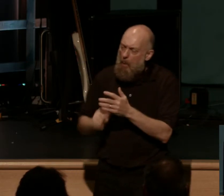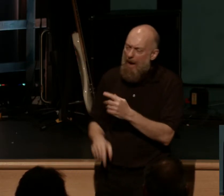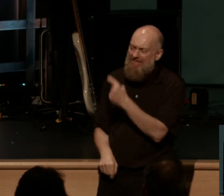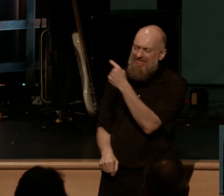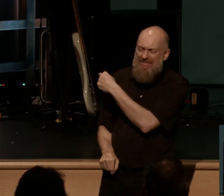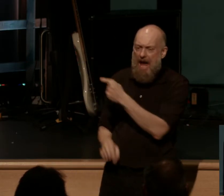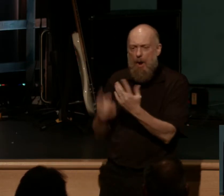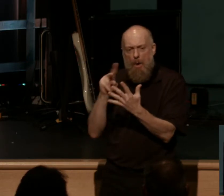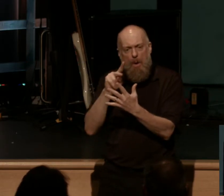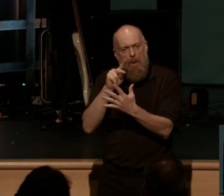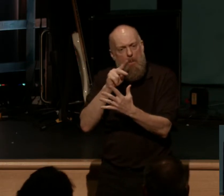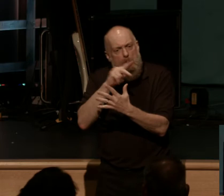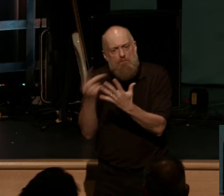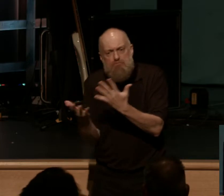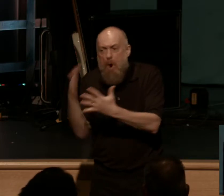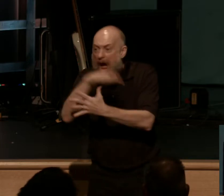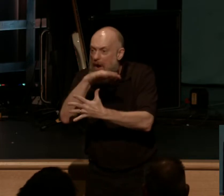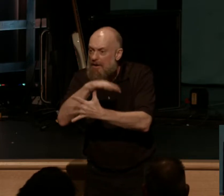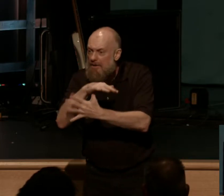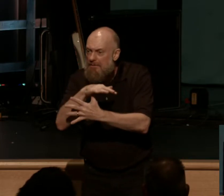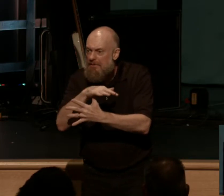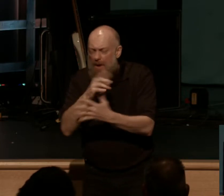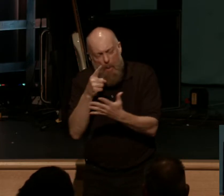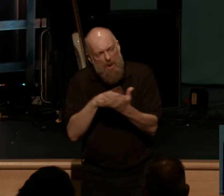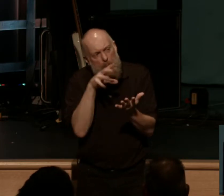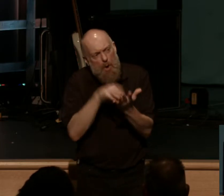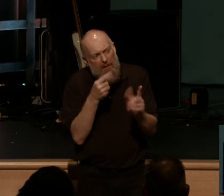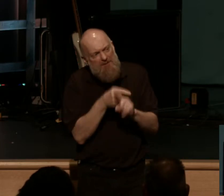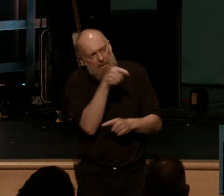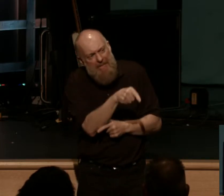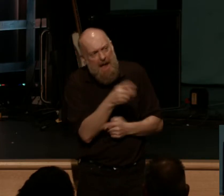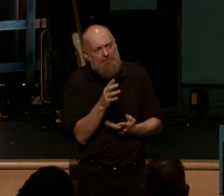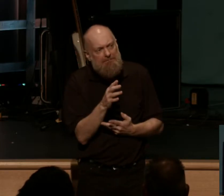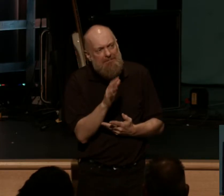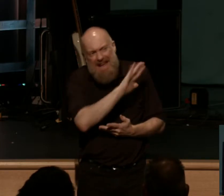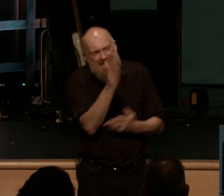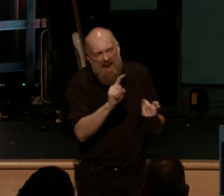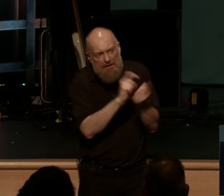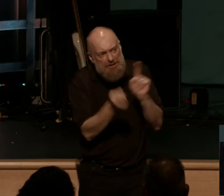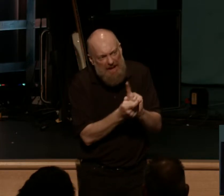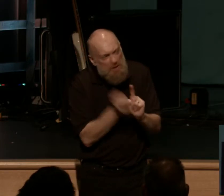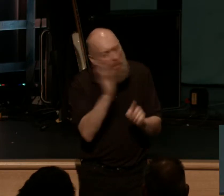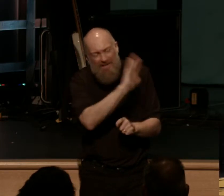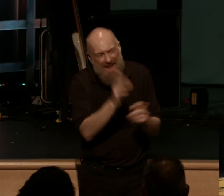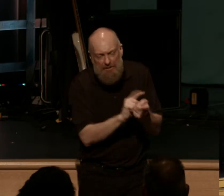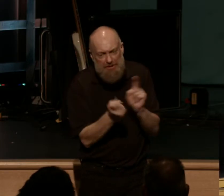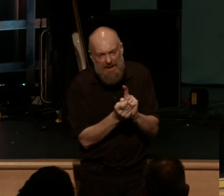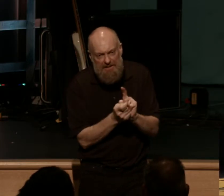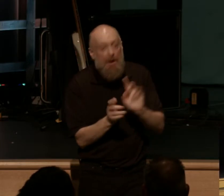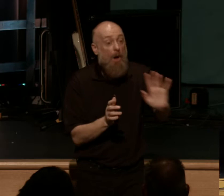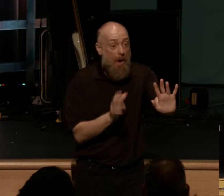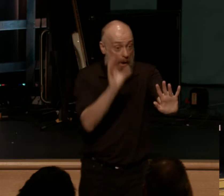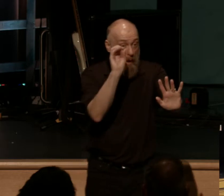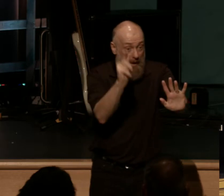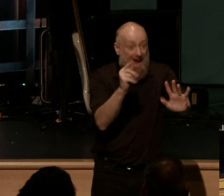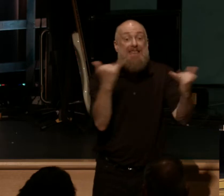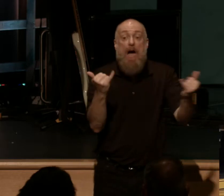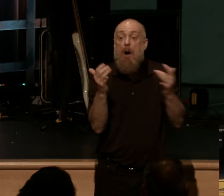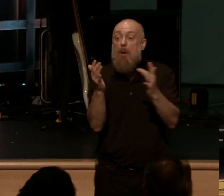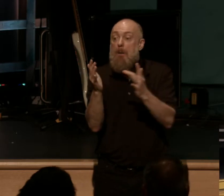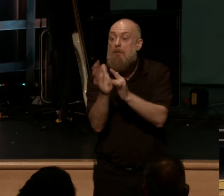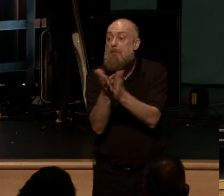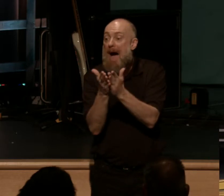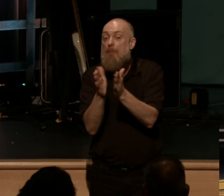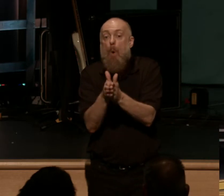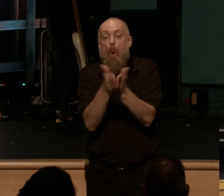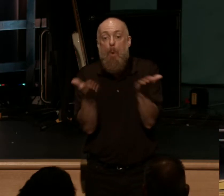what can we learn from them? Things that have never changed and will never change. So if you haven't already, let's get our Bibles open to